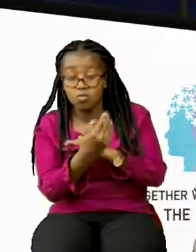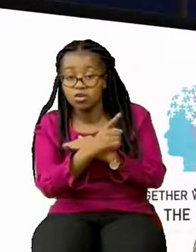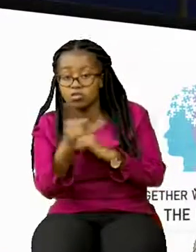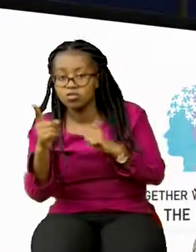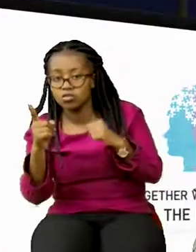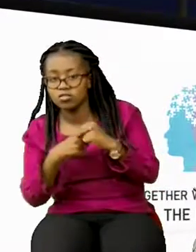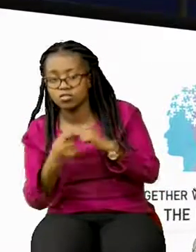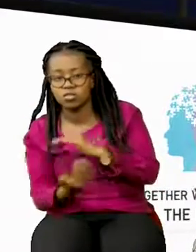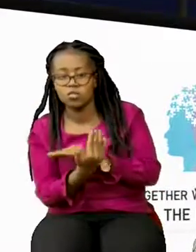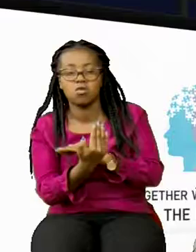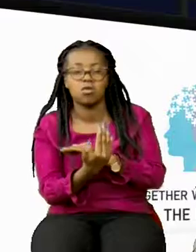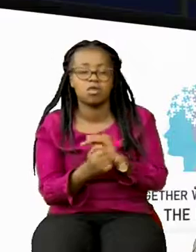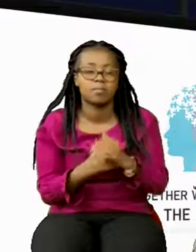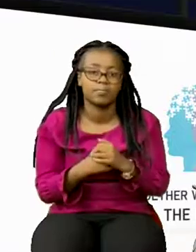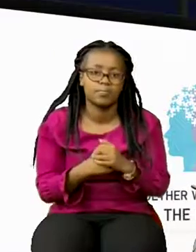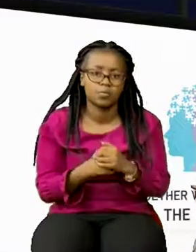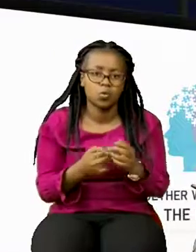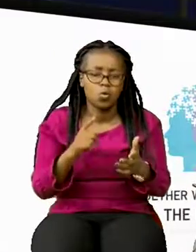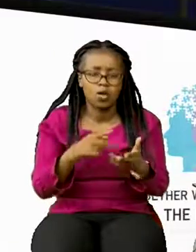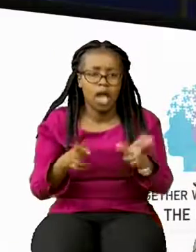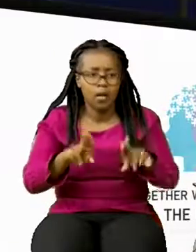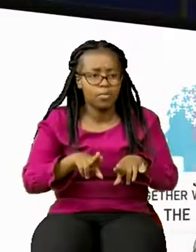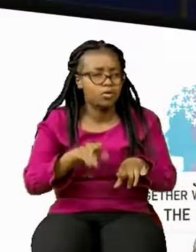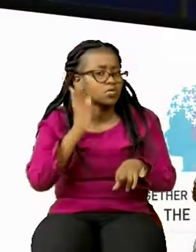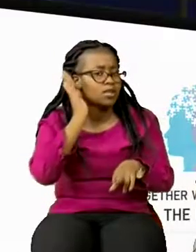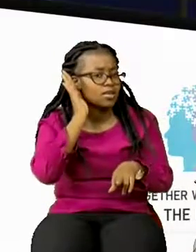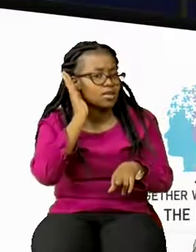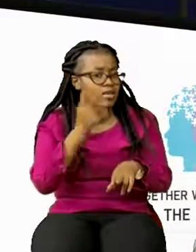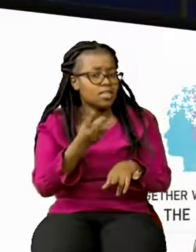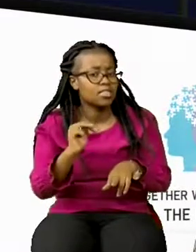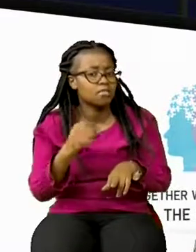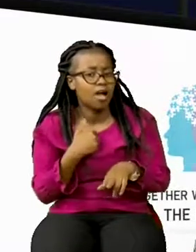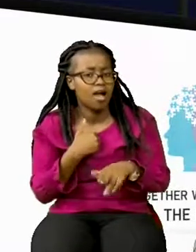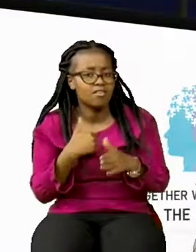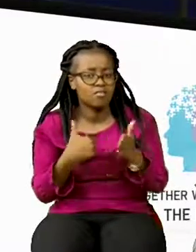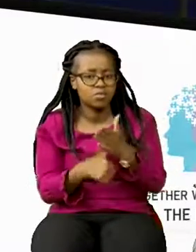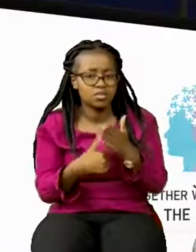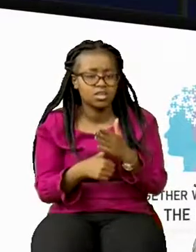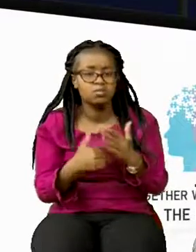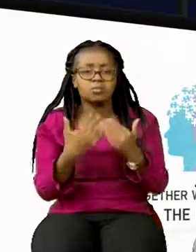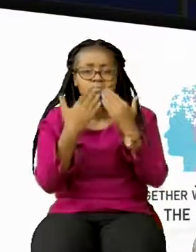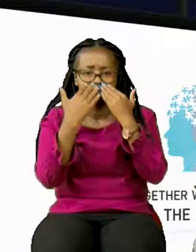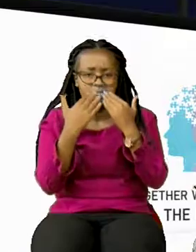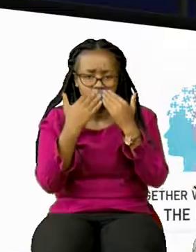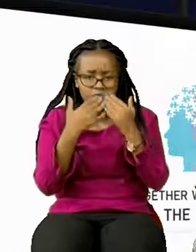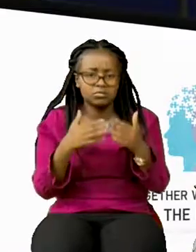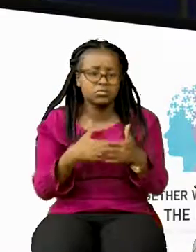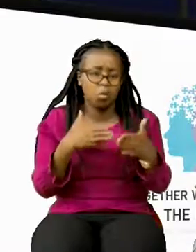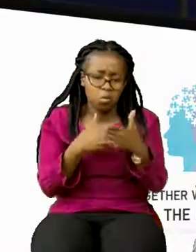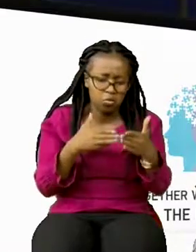means all the morning hours. And when it happens, you will always hear them having difficulty in breathing. That's most of the time